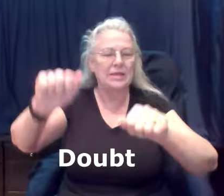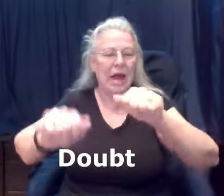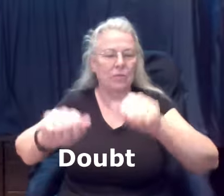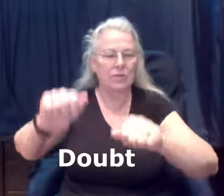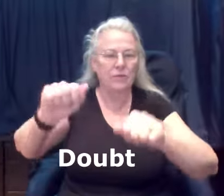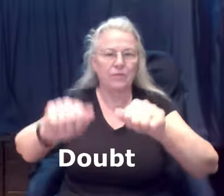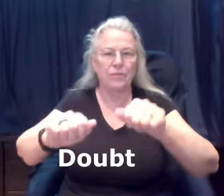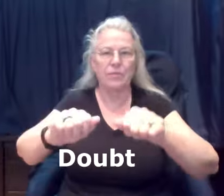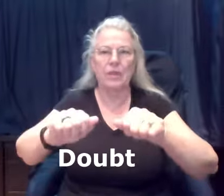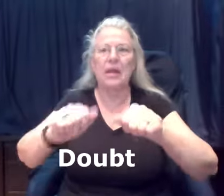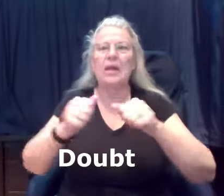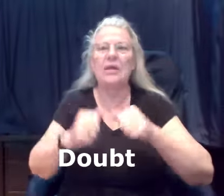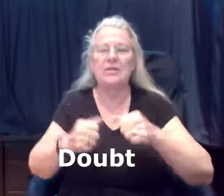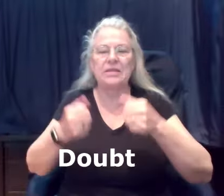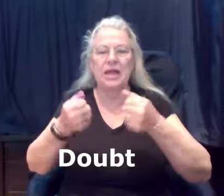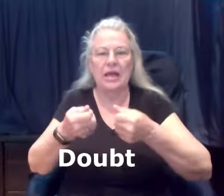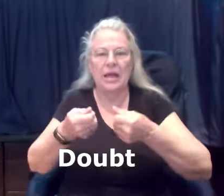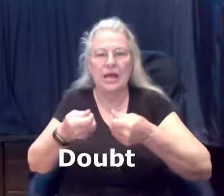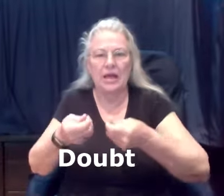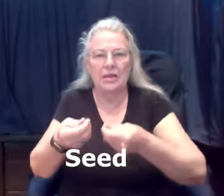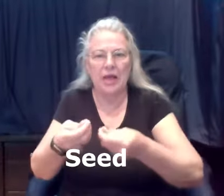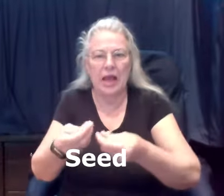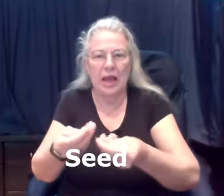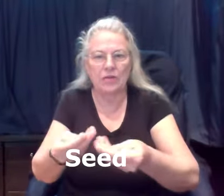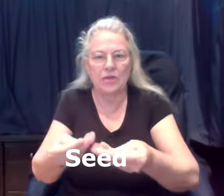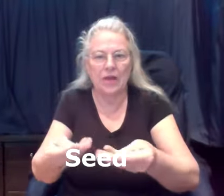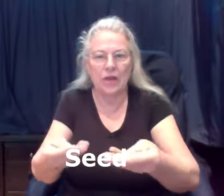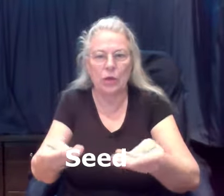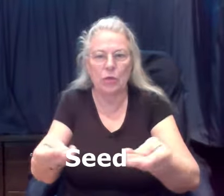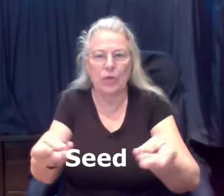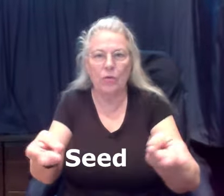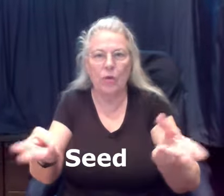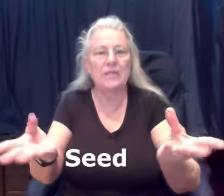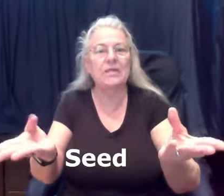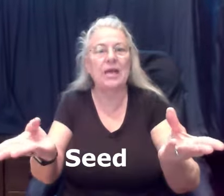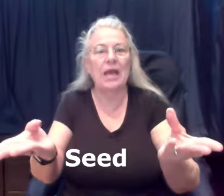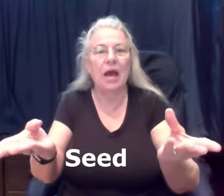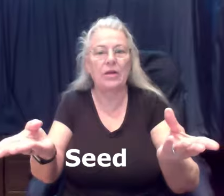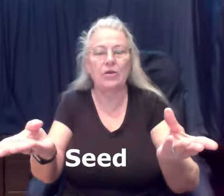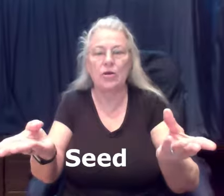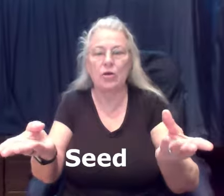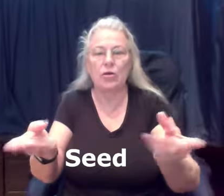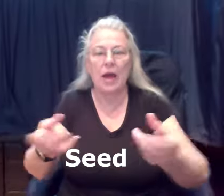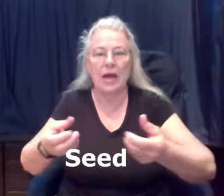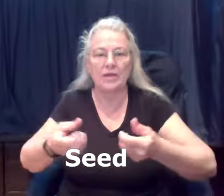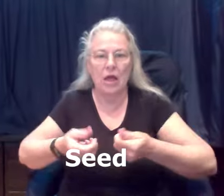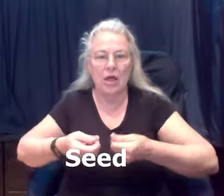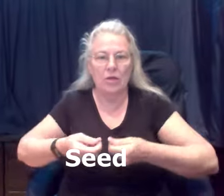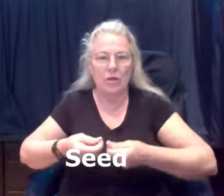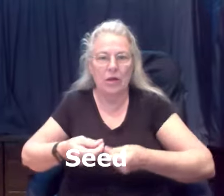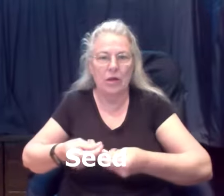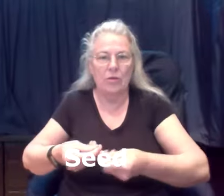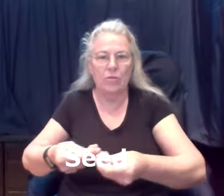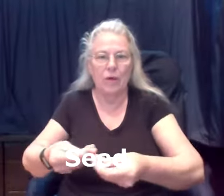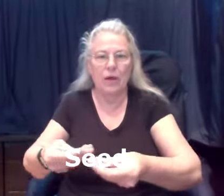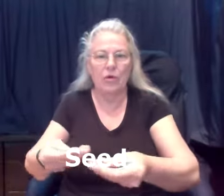Doubt. Seed. Take, and just like you would be throwing seed out into your grass, running your